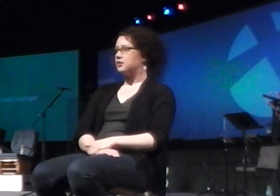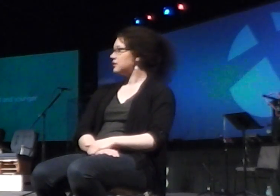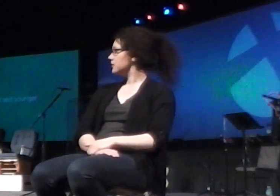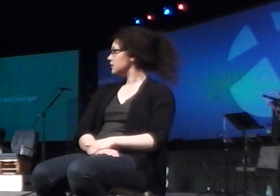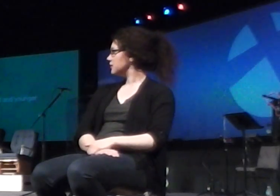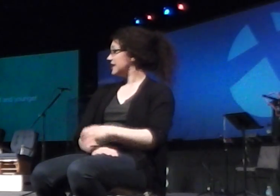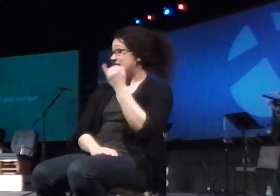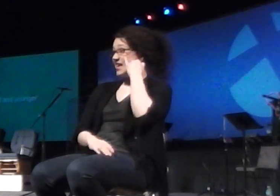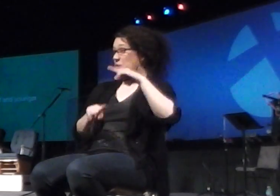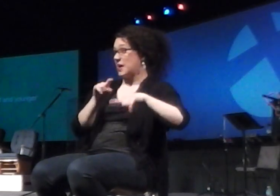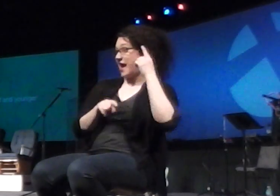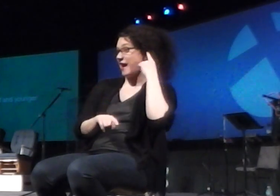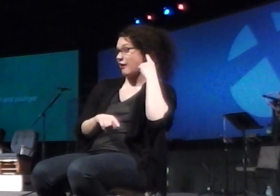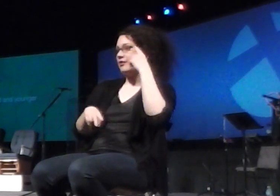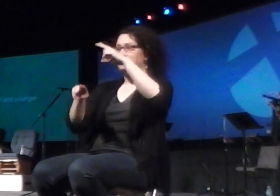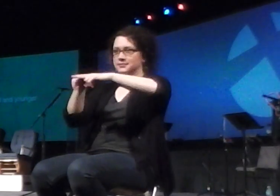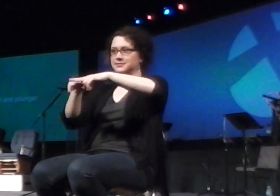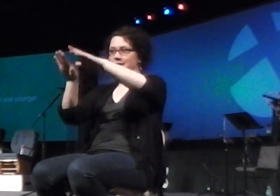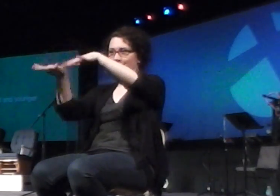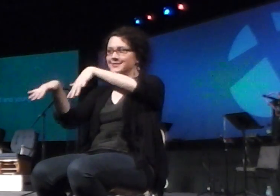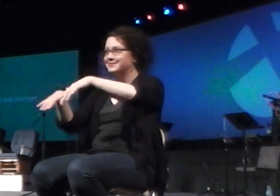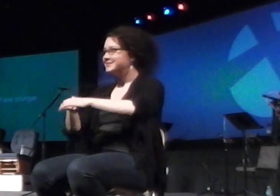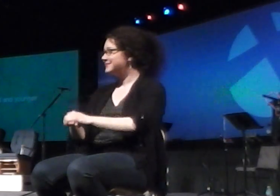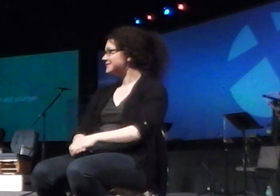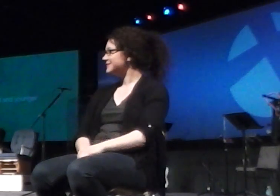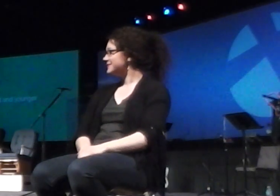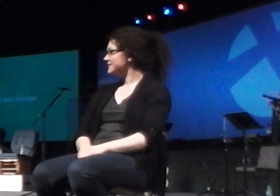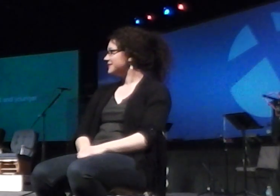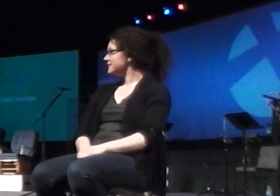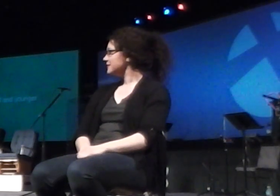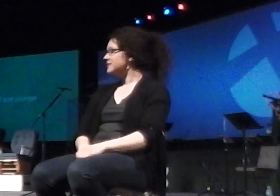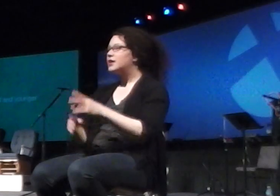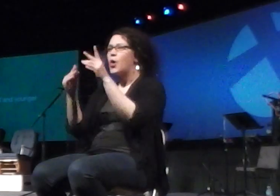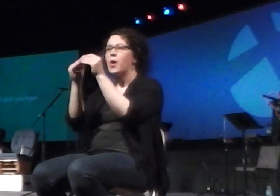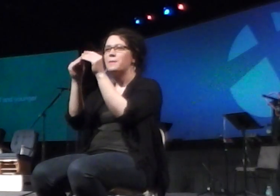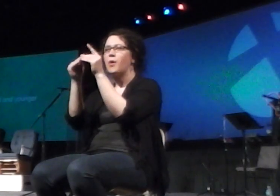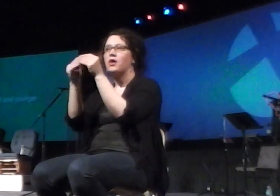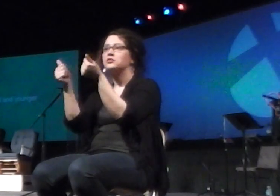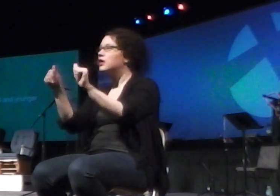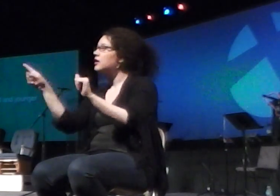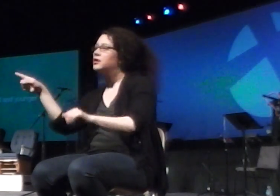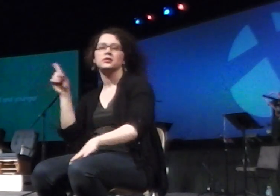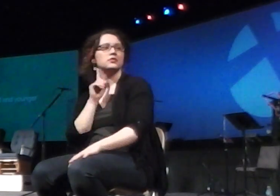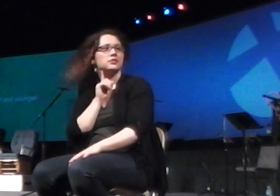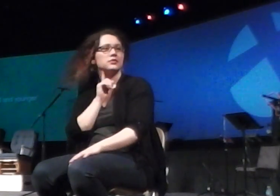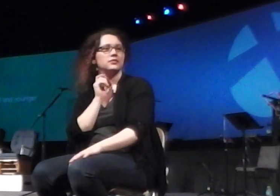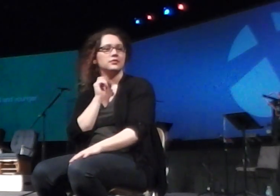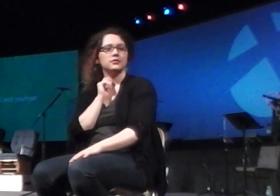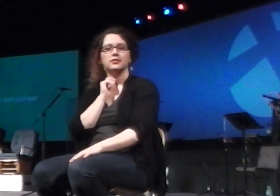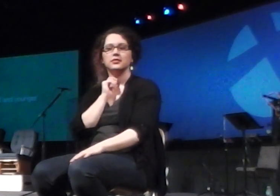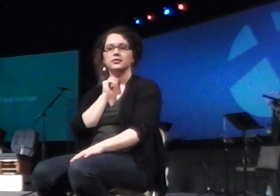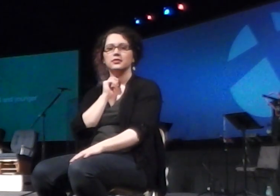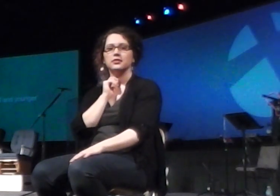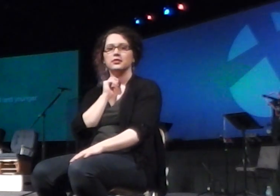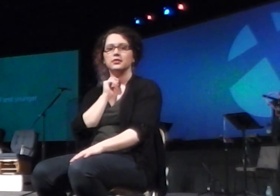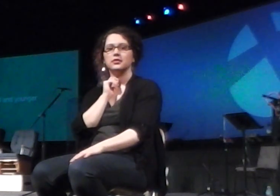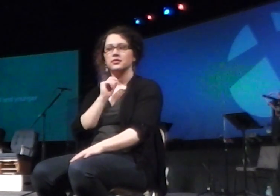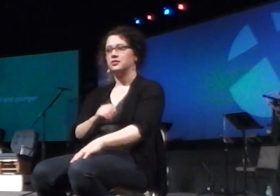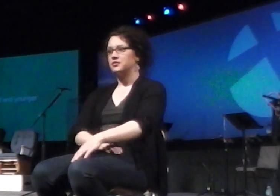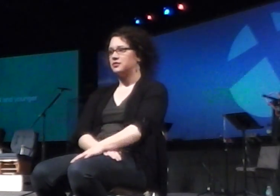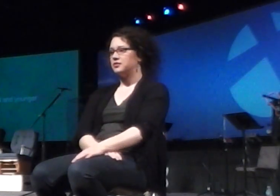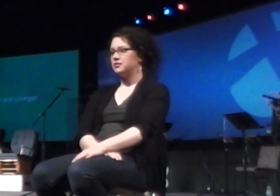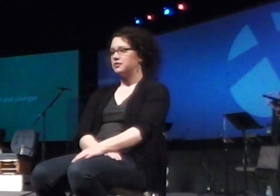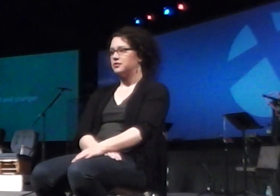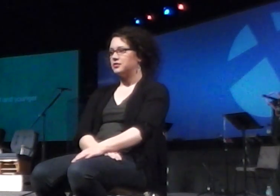yeah, have a seat if you can't hear that. They played it. Do it one more time, will you? Do that one more time.